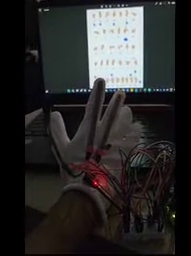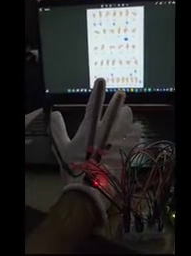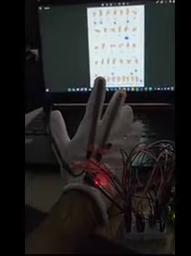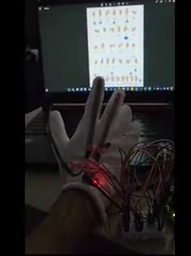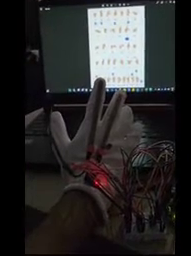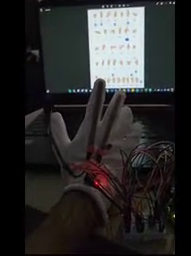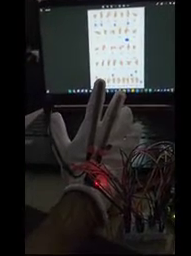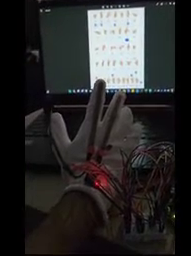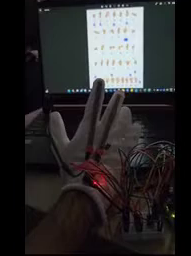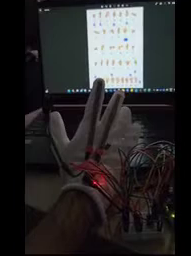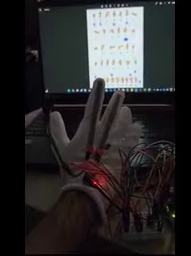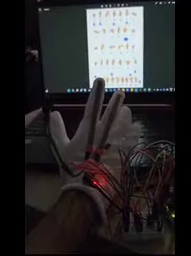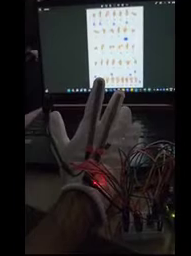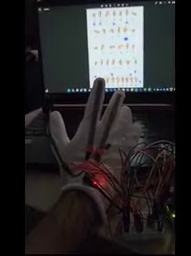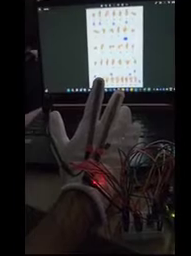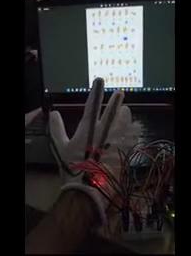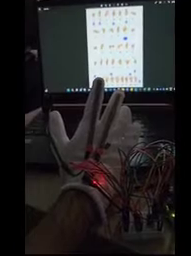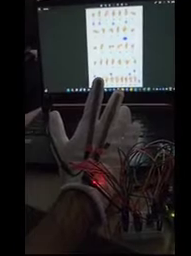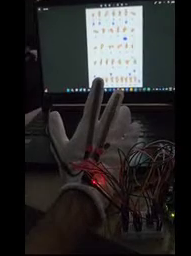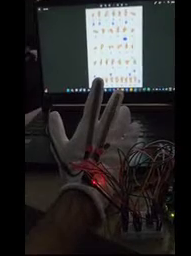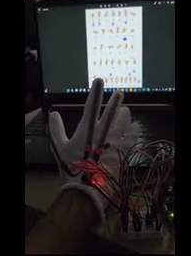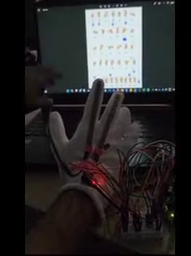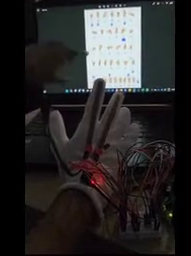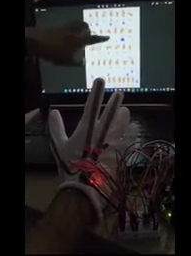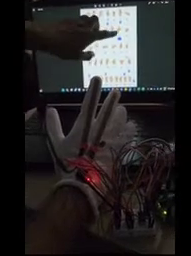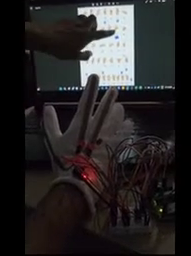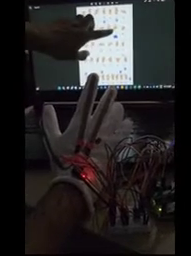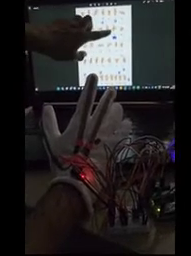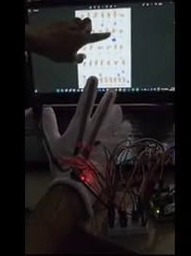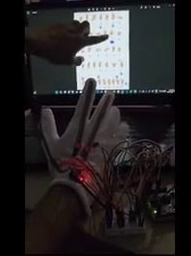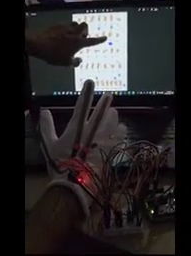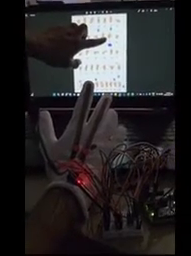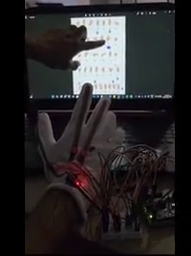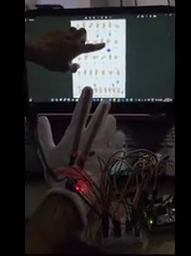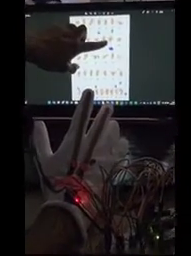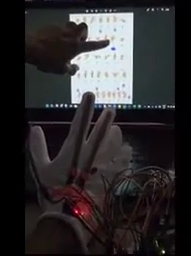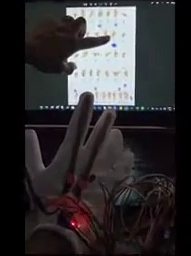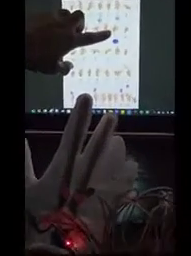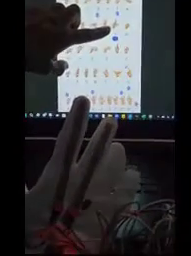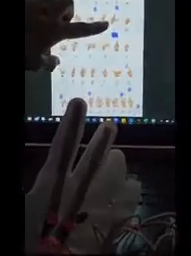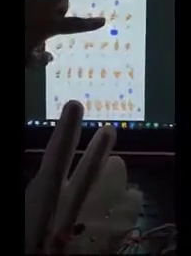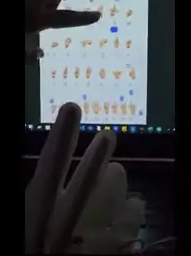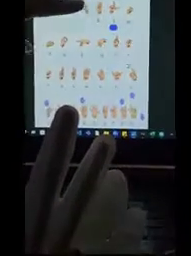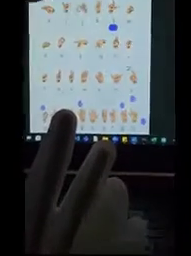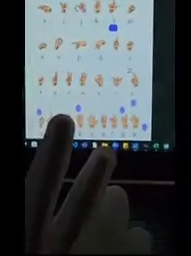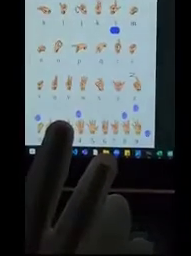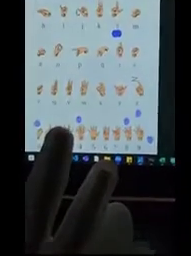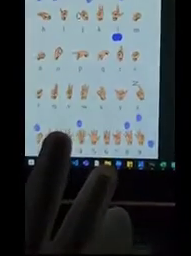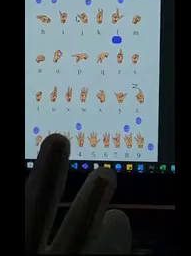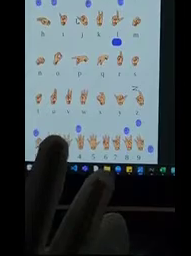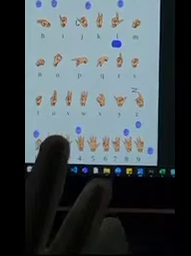So if you look at the chart, maybe we can replicate this gesture L.